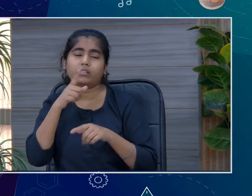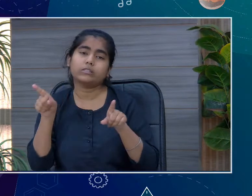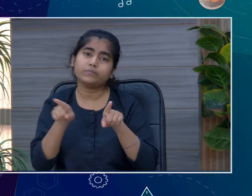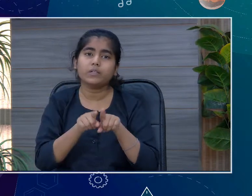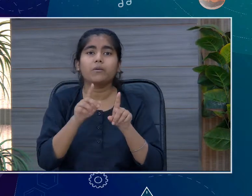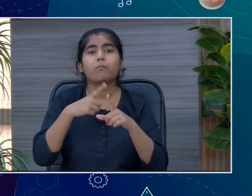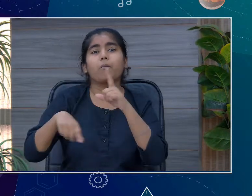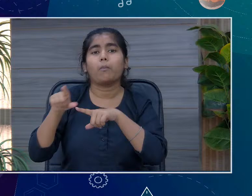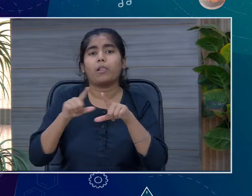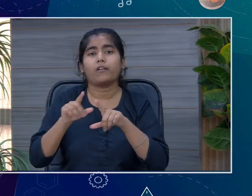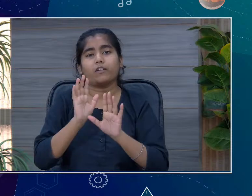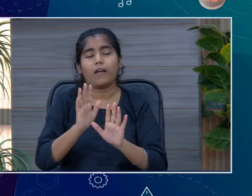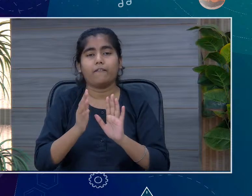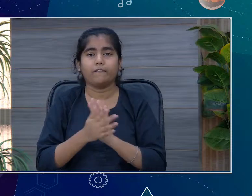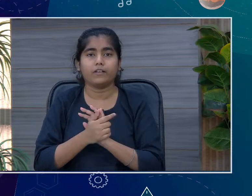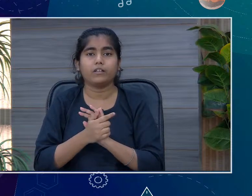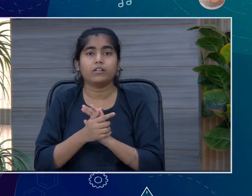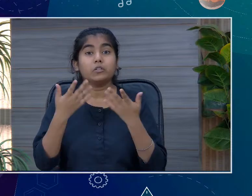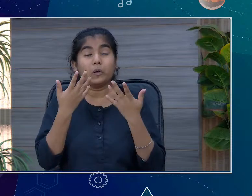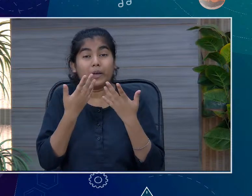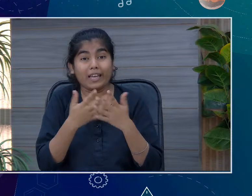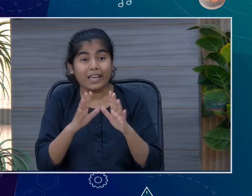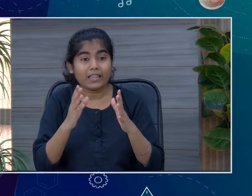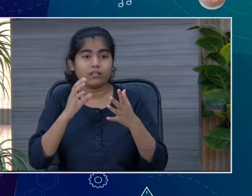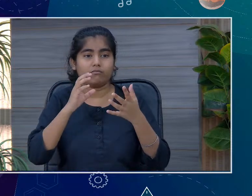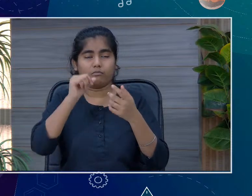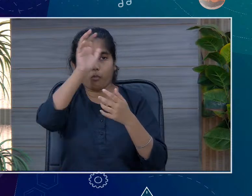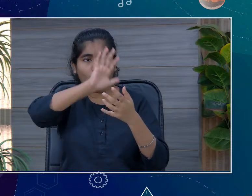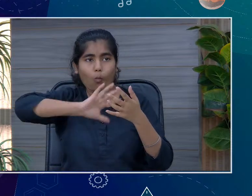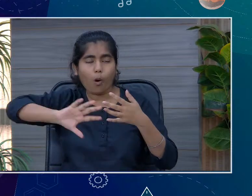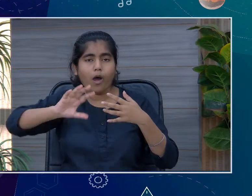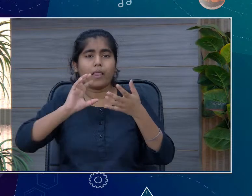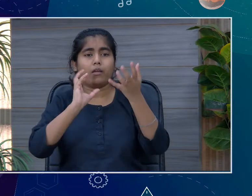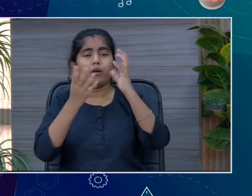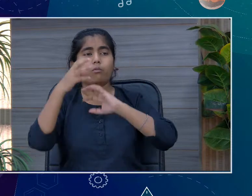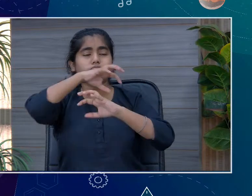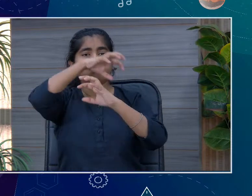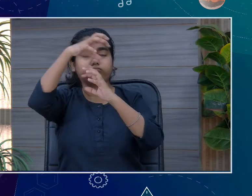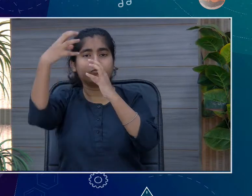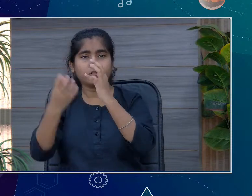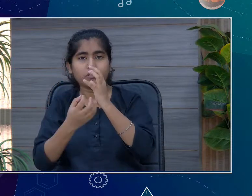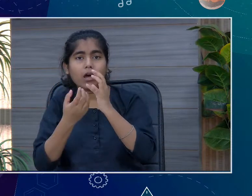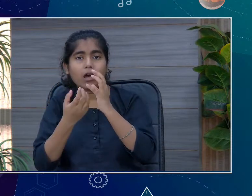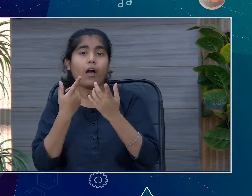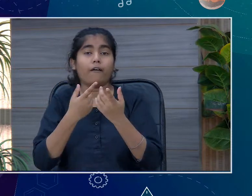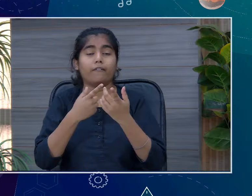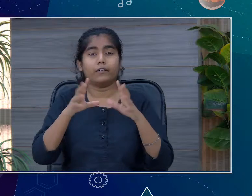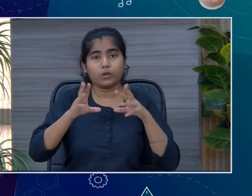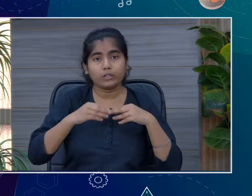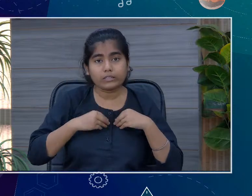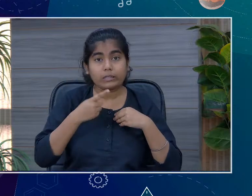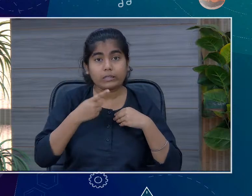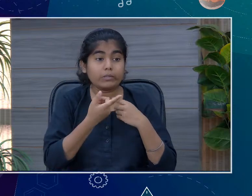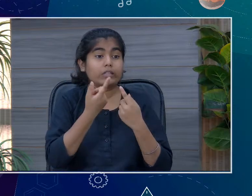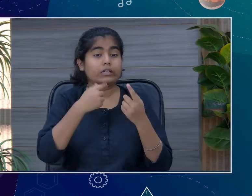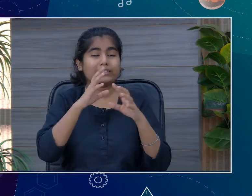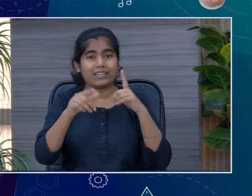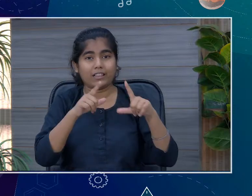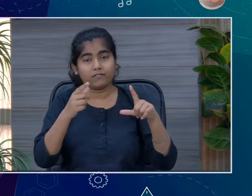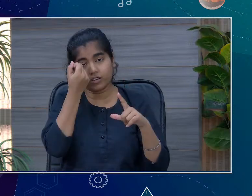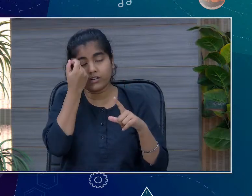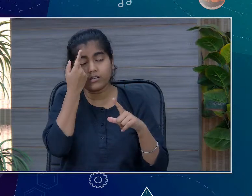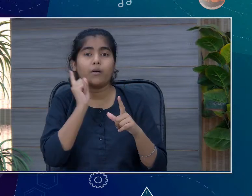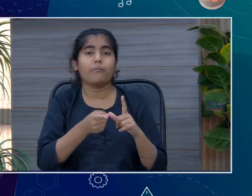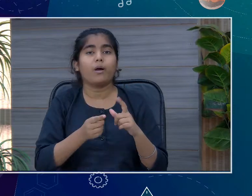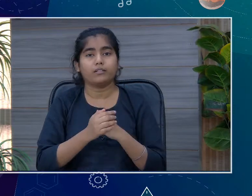through years of research, many research across the country has contributed and strengthened the understanding of sign language.